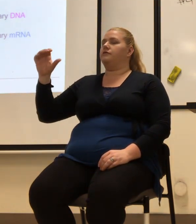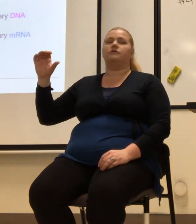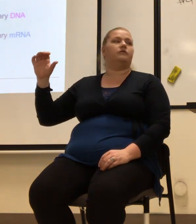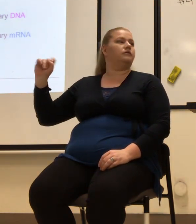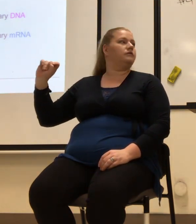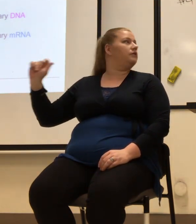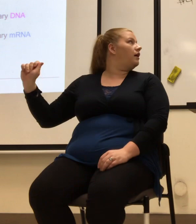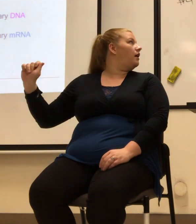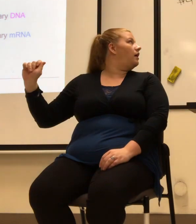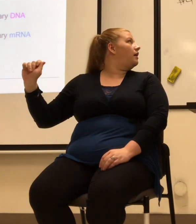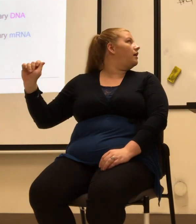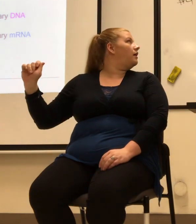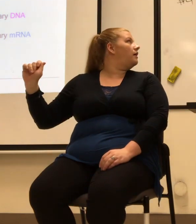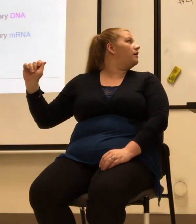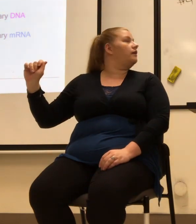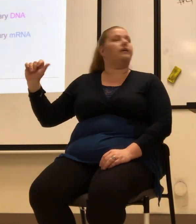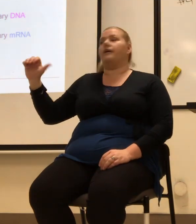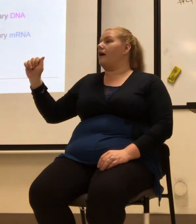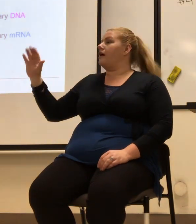A.